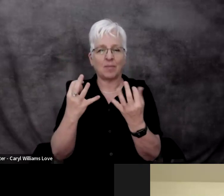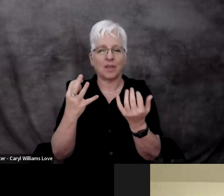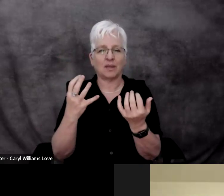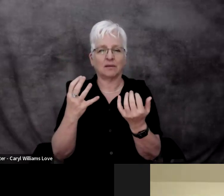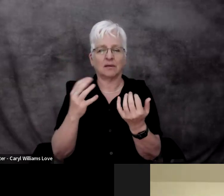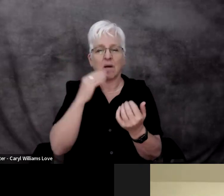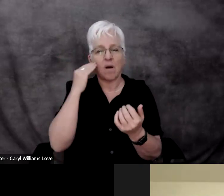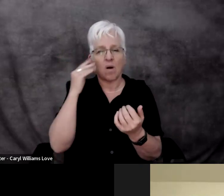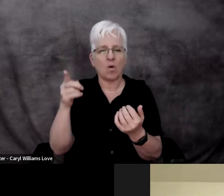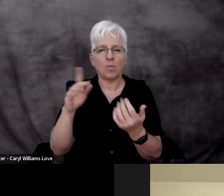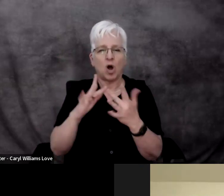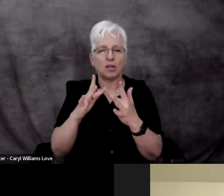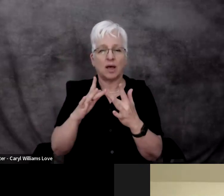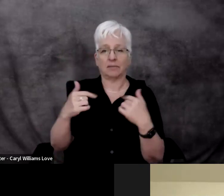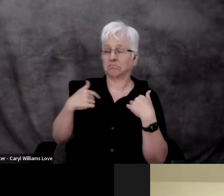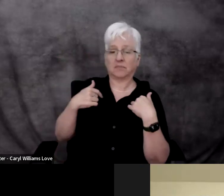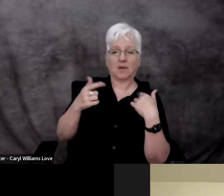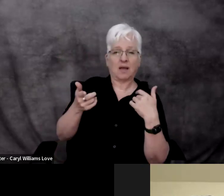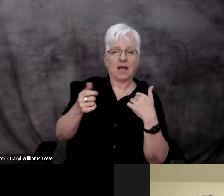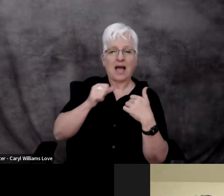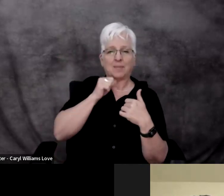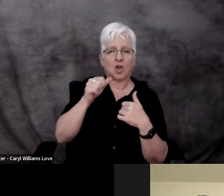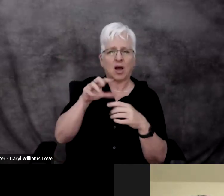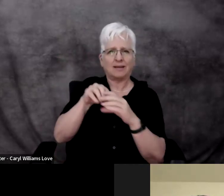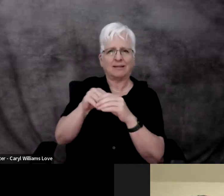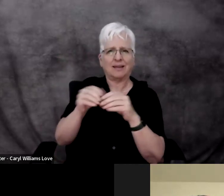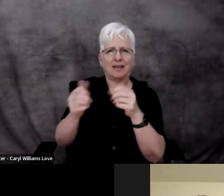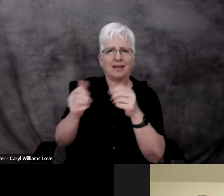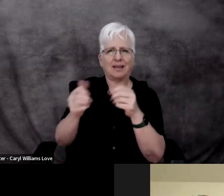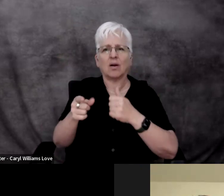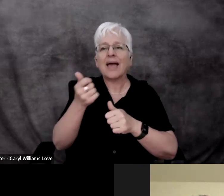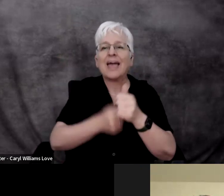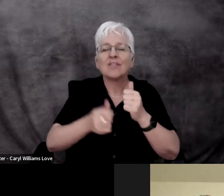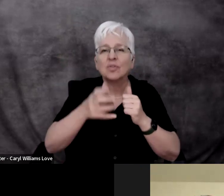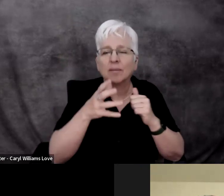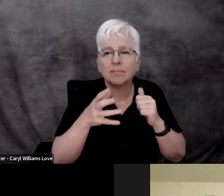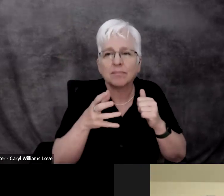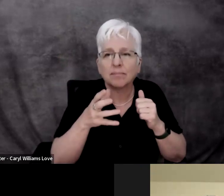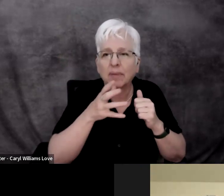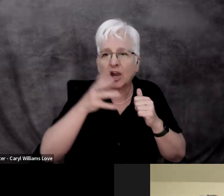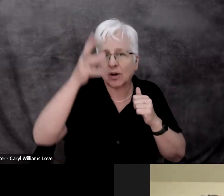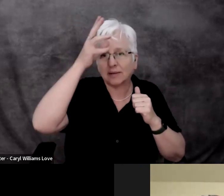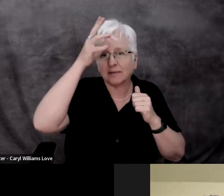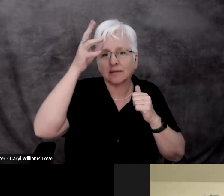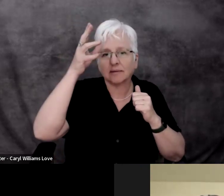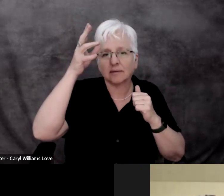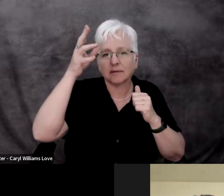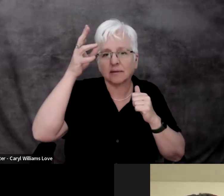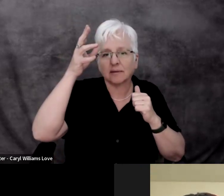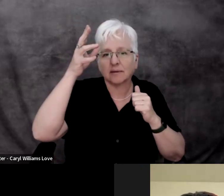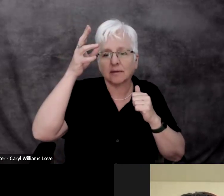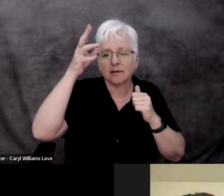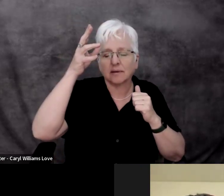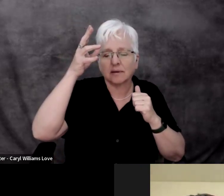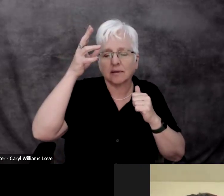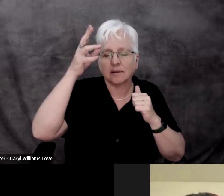levels. But, so I'm gonna stop there and just say that I'm just so thrilled to be here with my colleagues and to be in a room where people, thank you for caring about